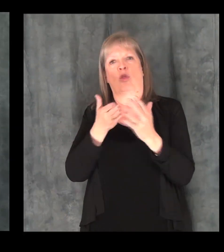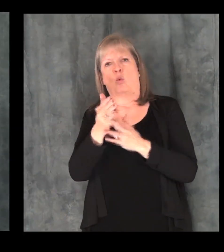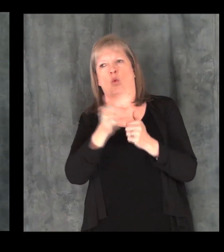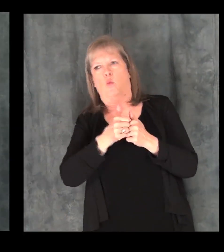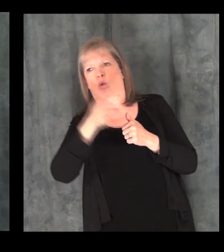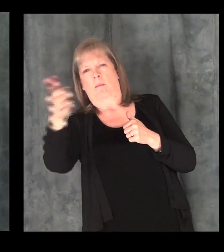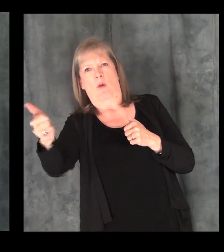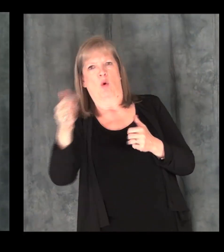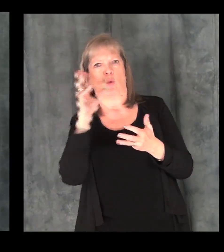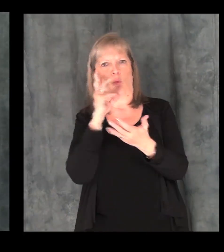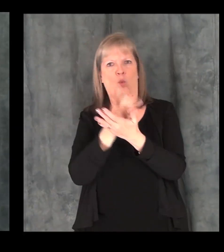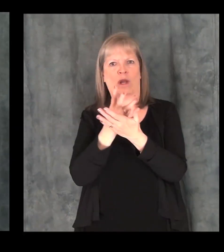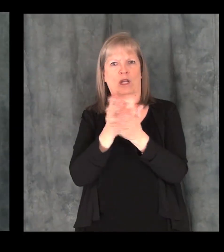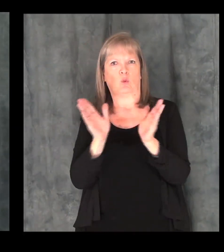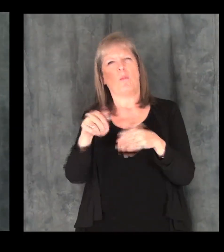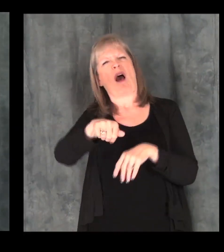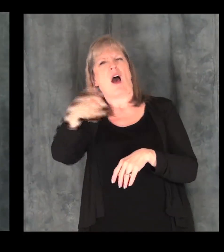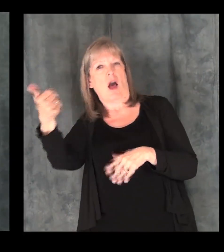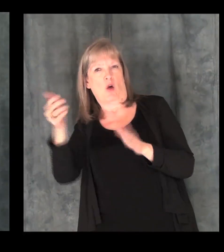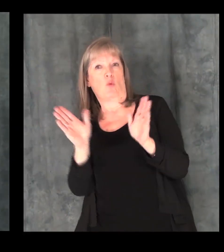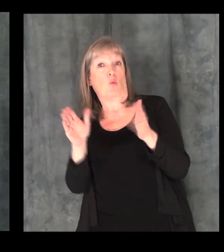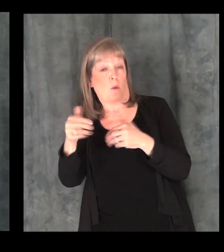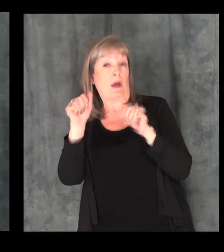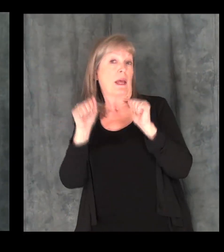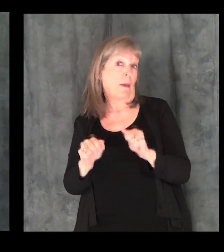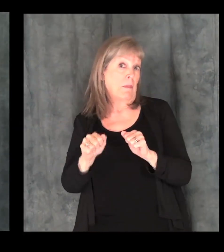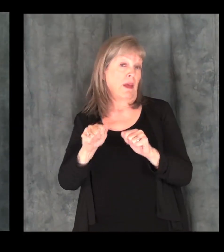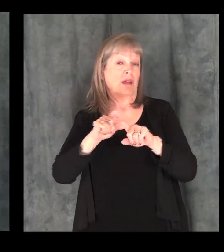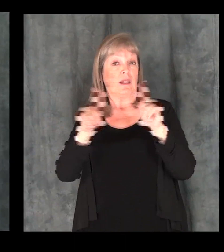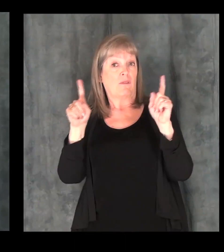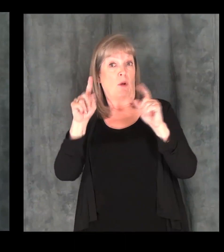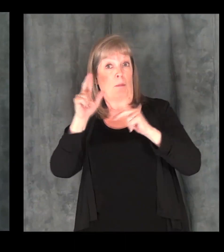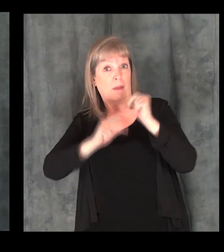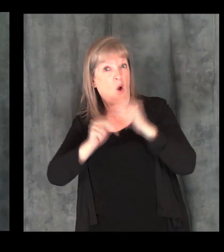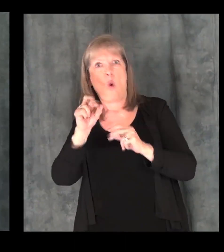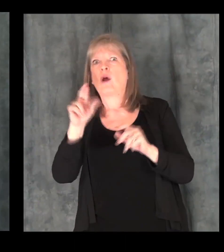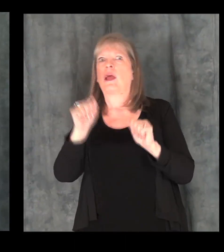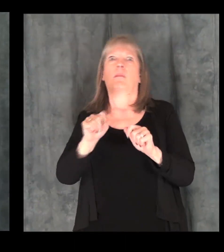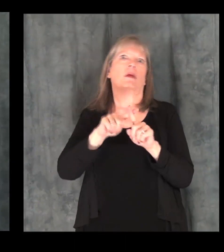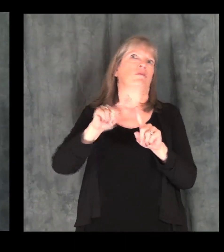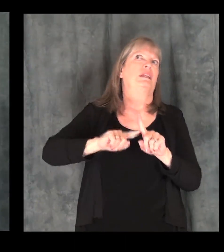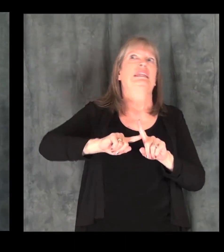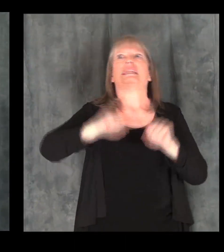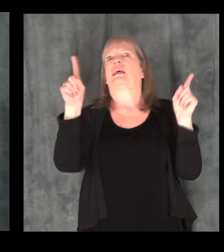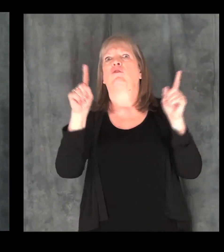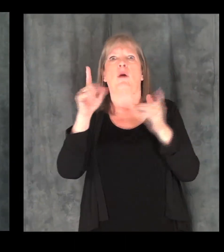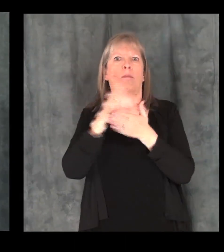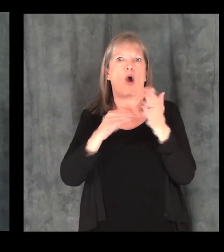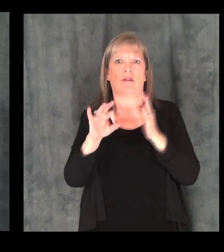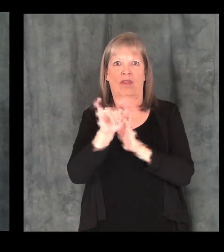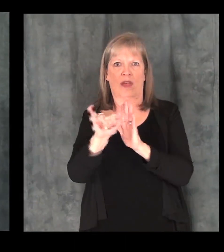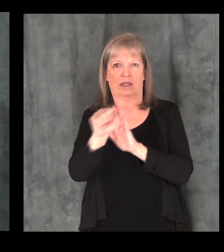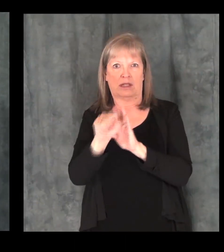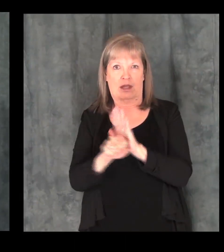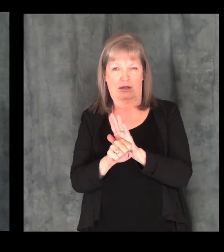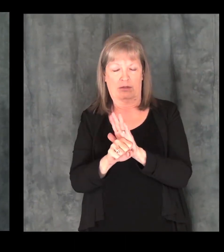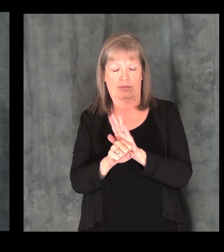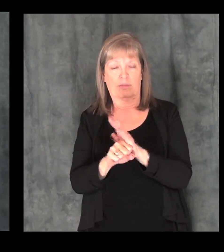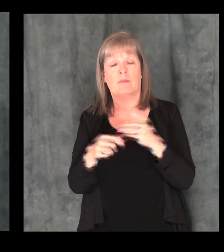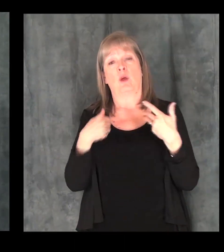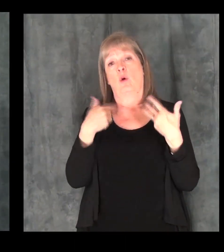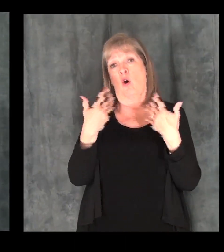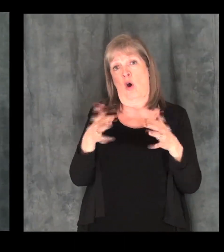either located in the same building or in a different part of the country or a different part of the state. We identified that there were